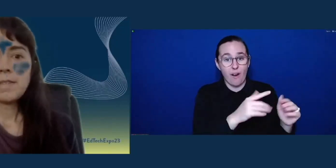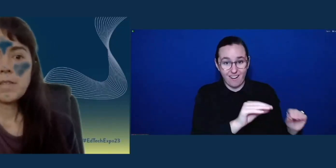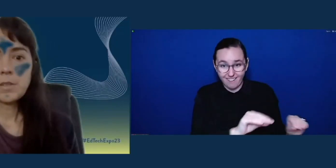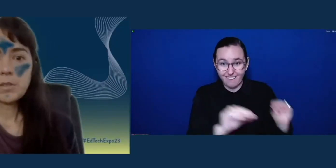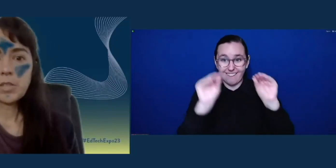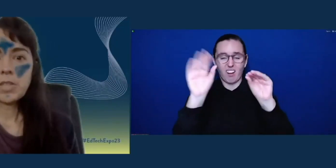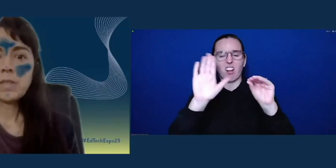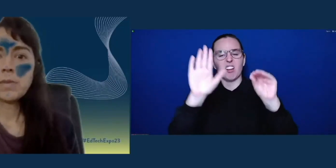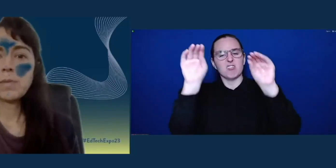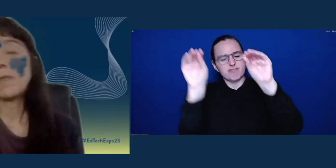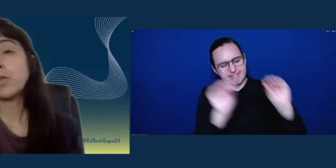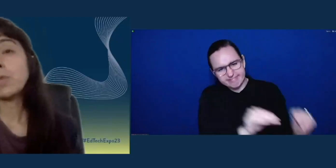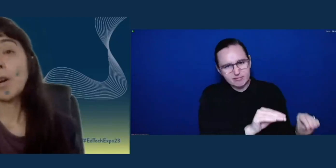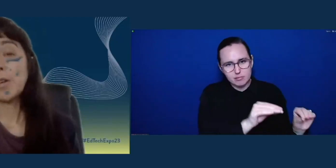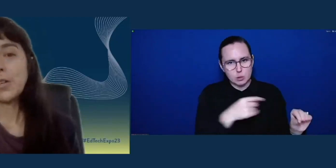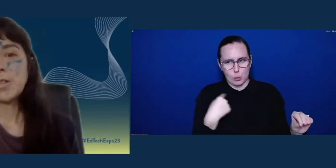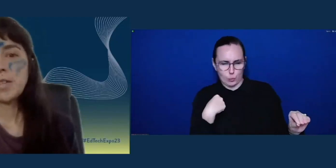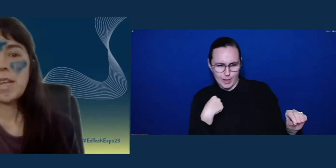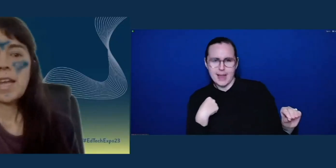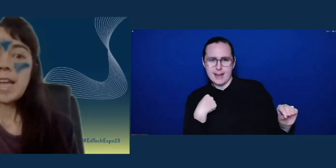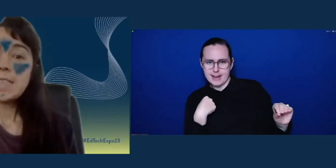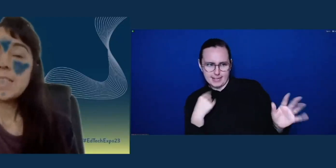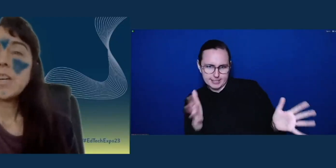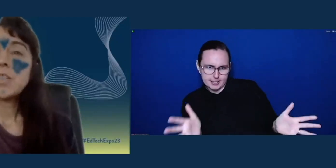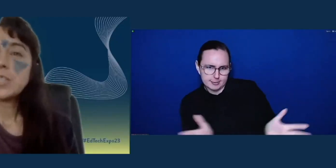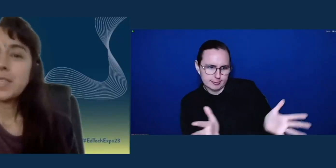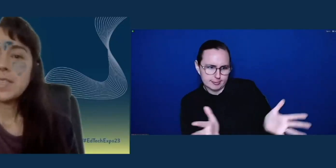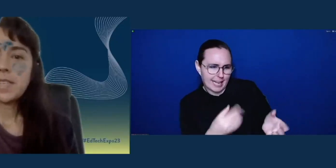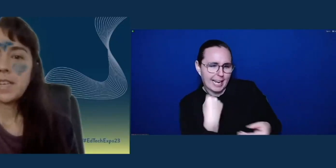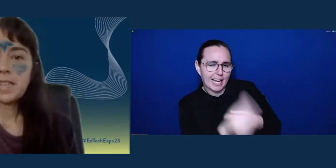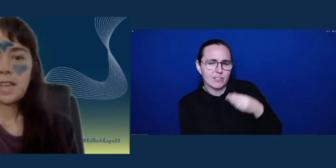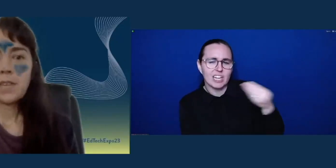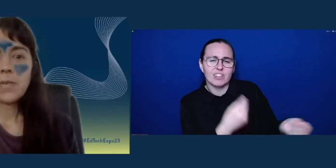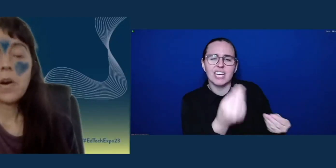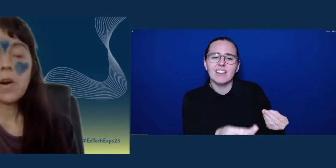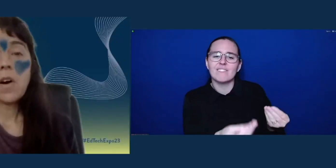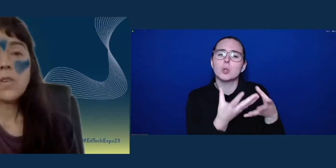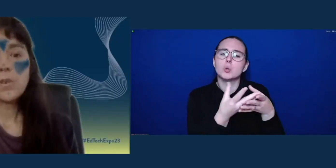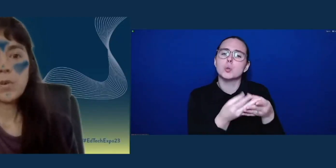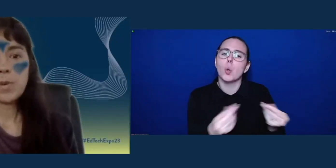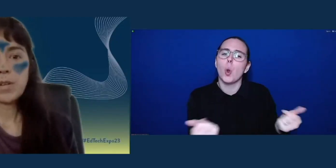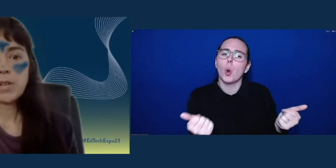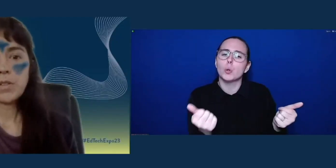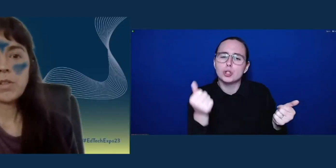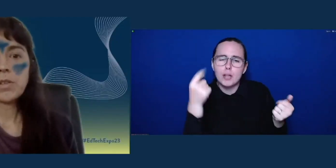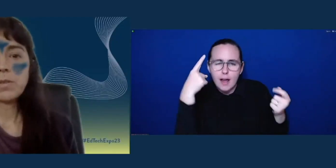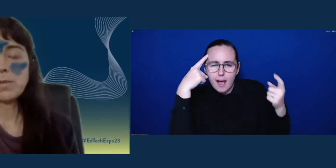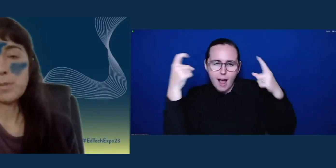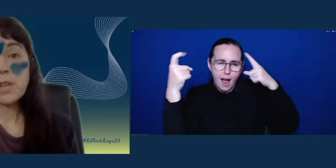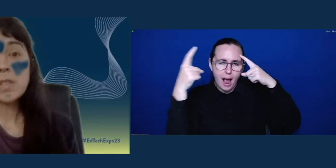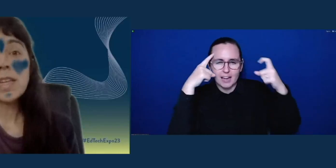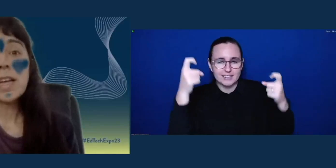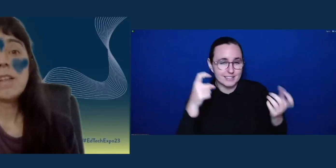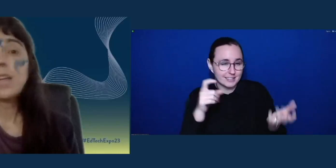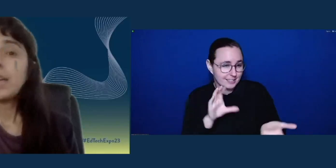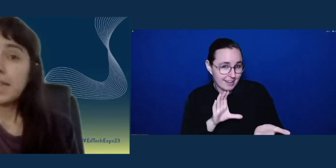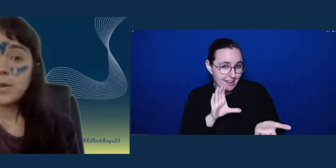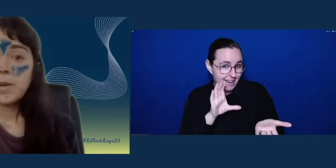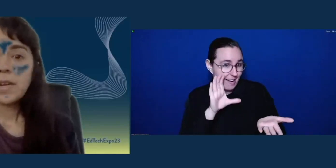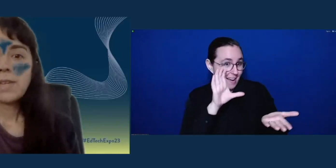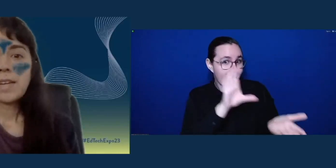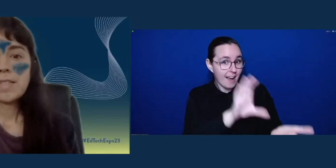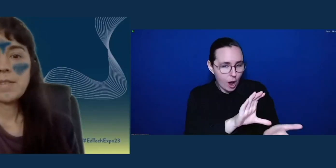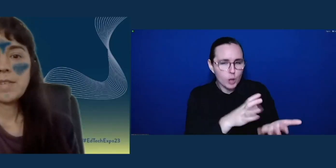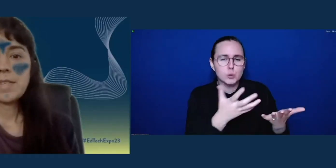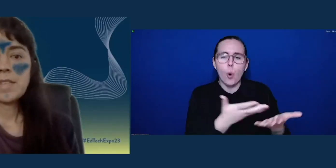innovative solutions from diverse partners, ACR GCD allowed for all donor partners to learn from small-scale,